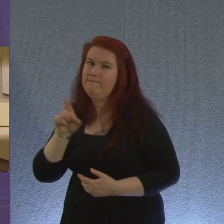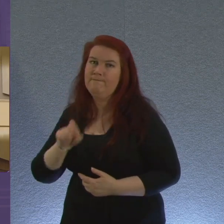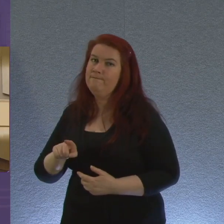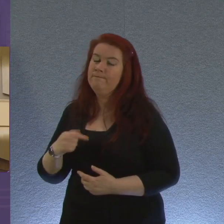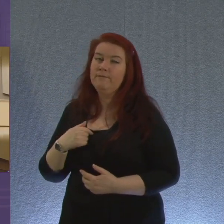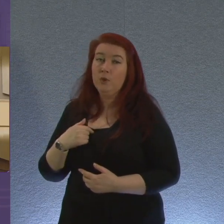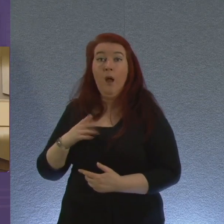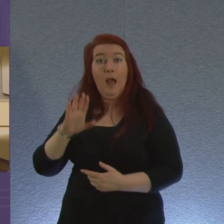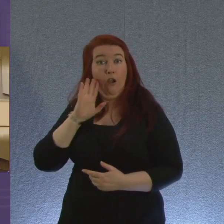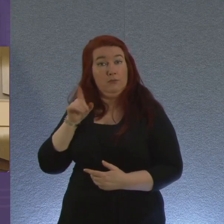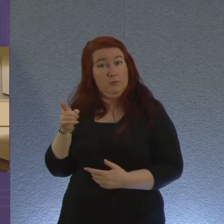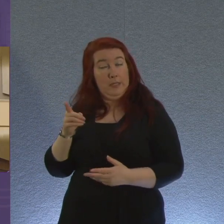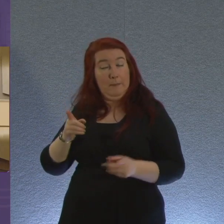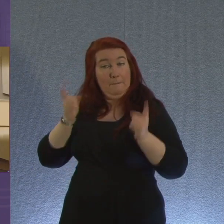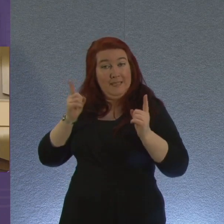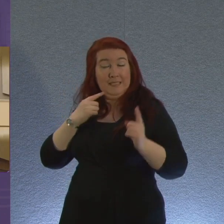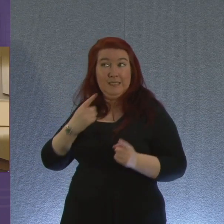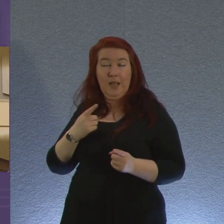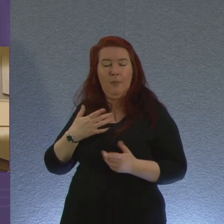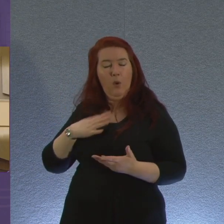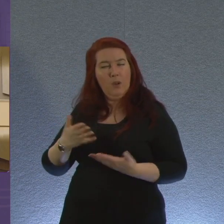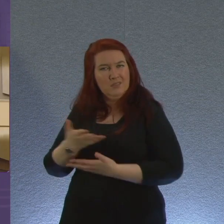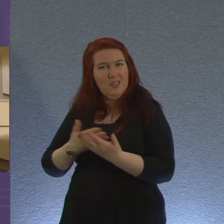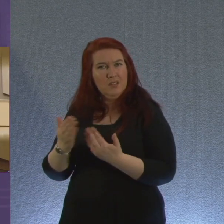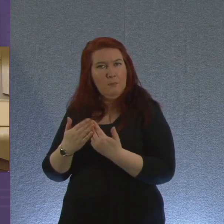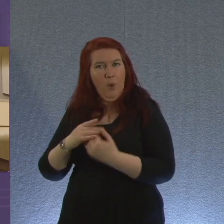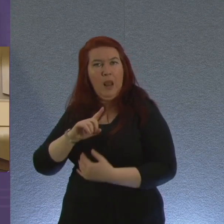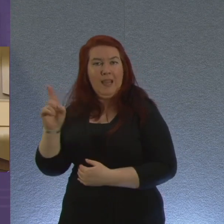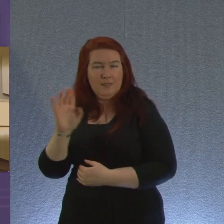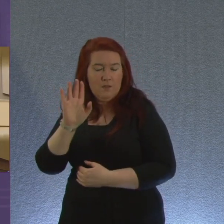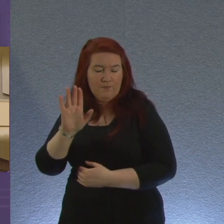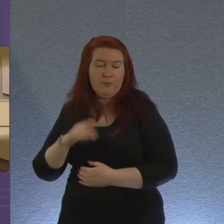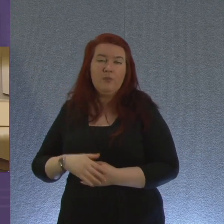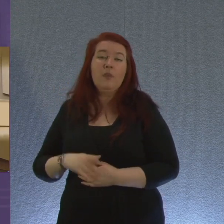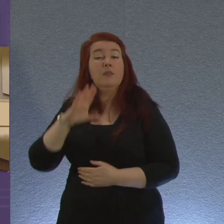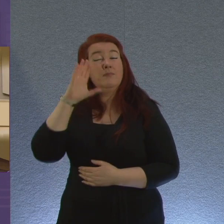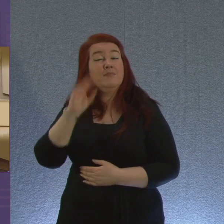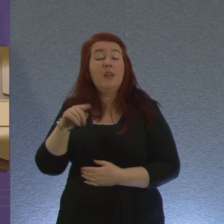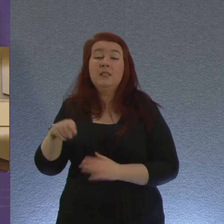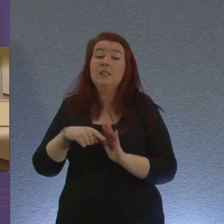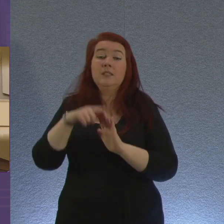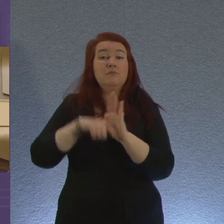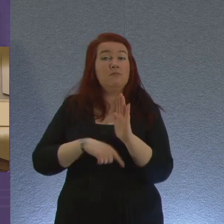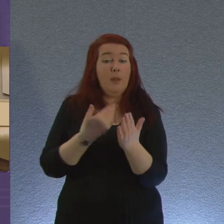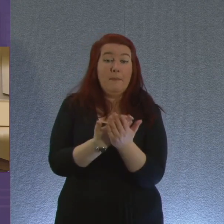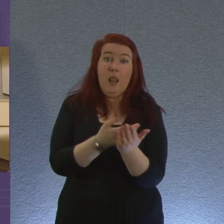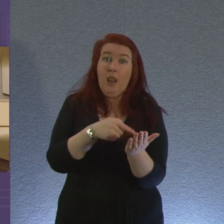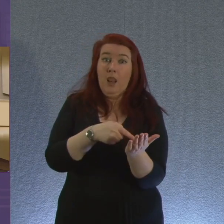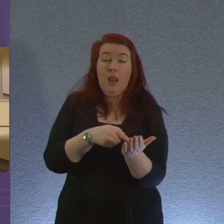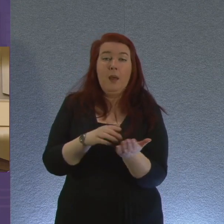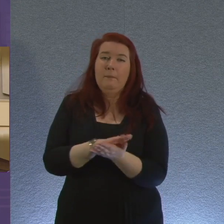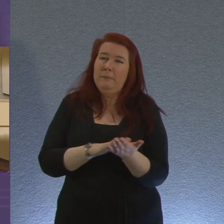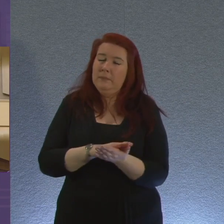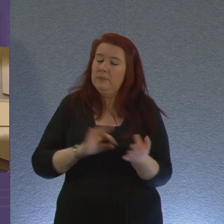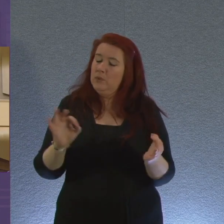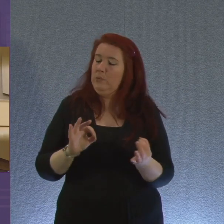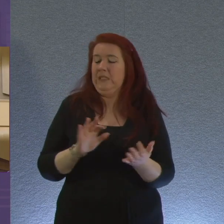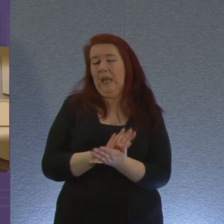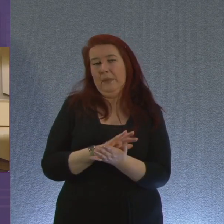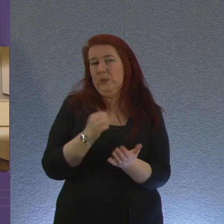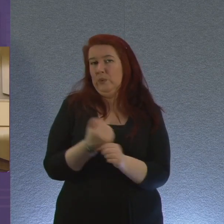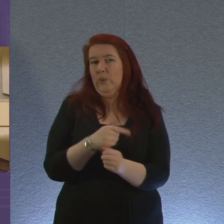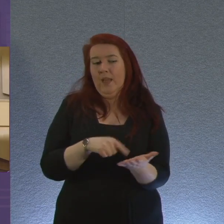earlier. Look forward to engaging discussions later today. Presiding Officer, in conclusion, this legislation should give no legislator much pleasure in enacting. It has